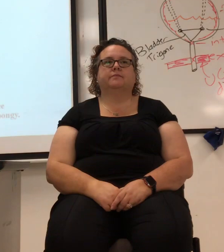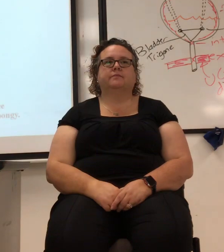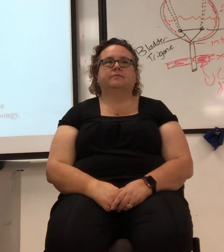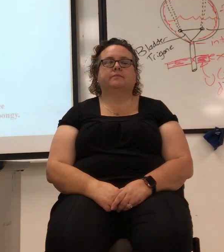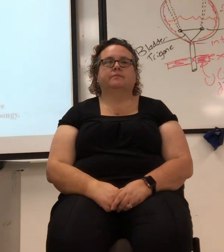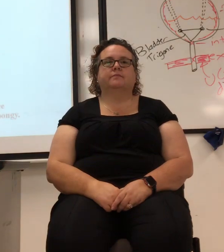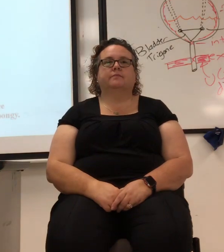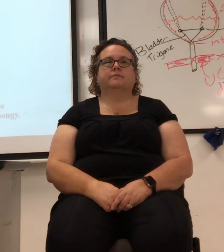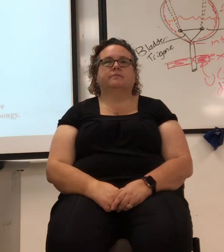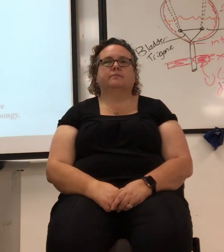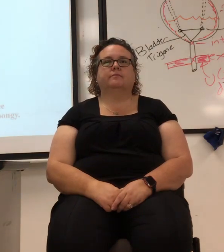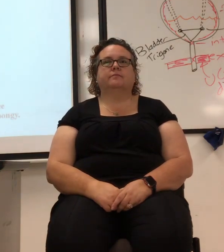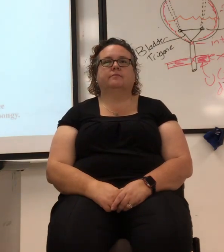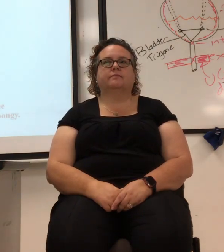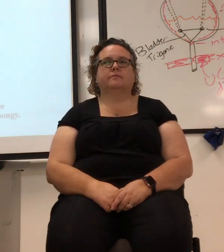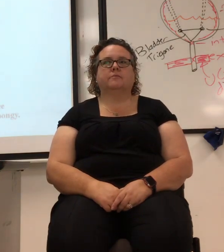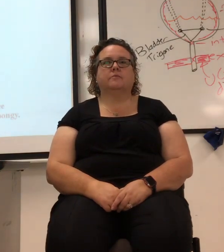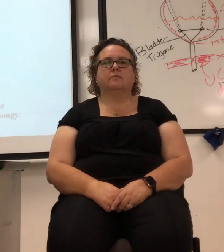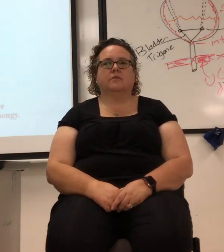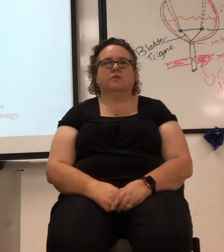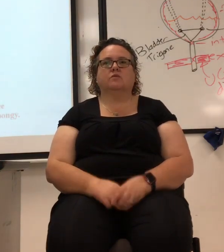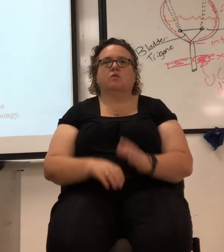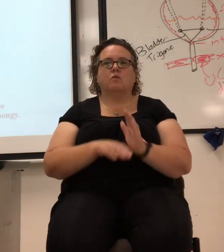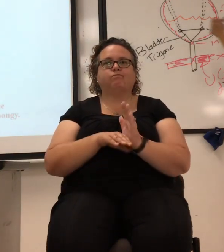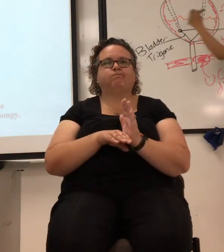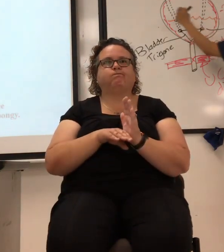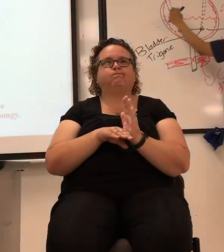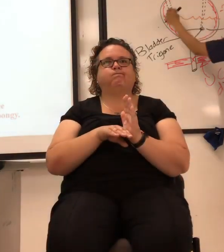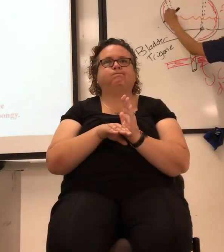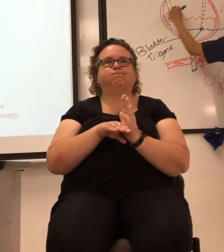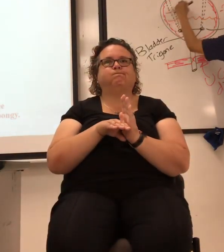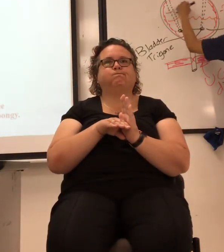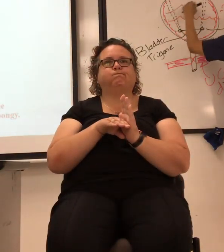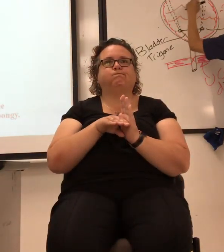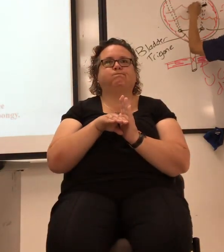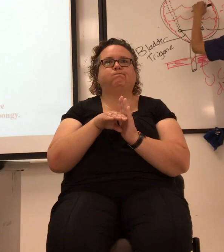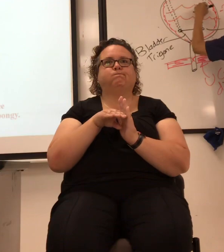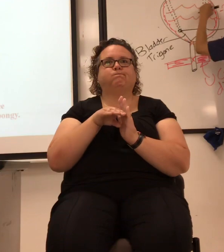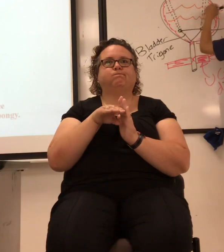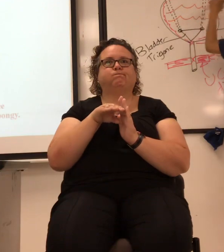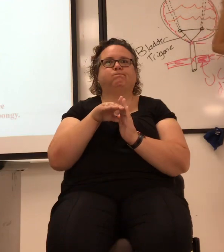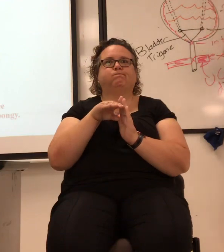Around 150 to 200 ml, something like that.